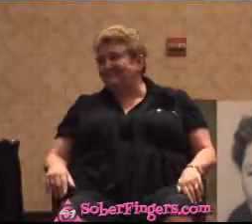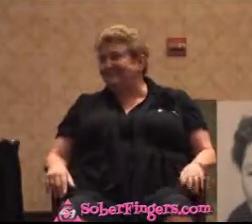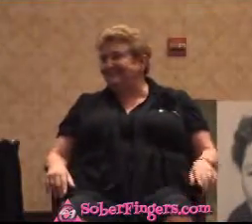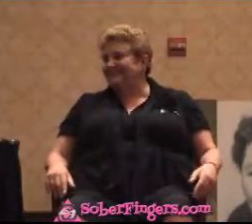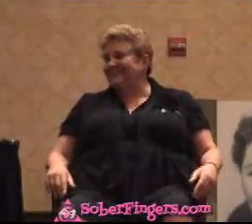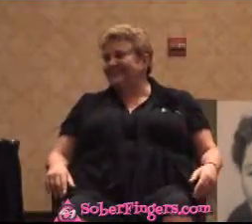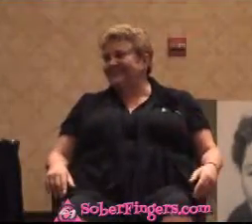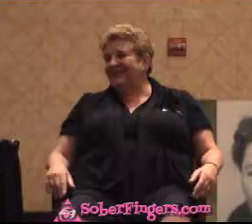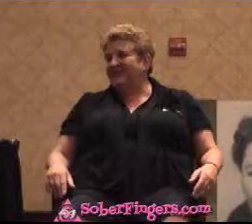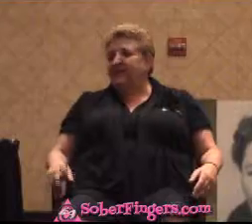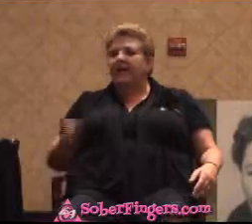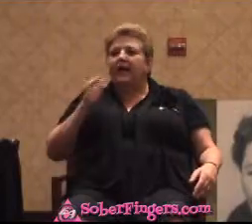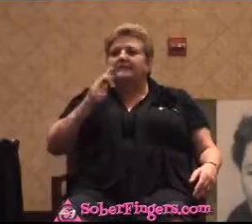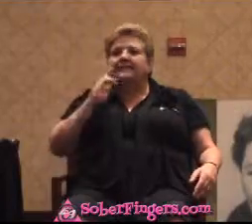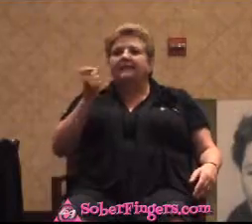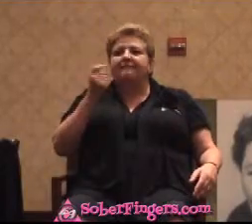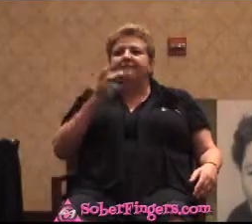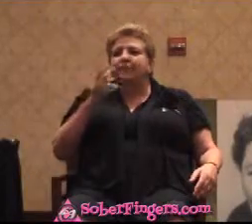I see a couple of y'all. How you doing?